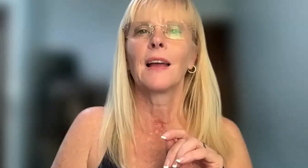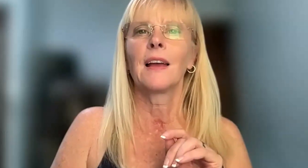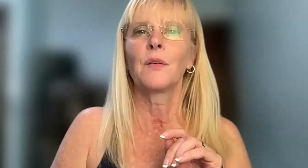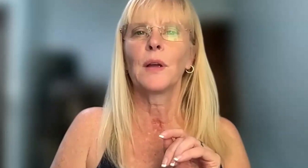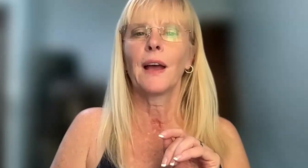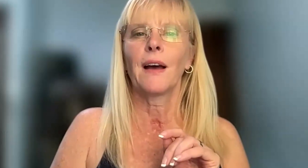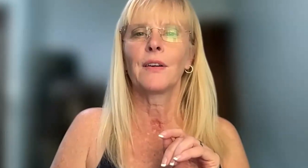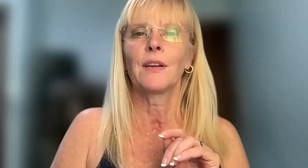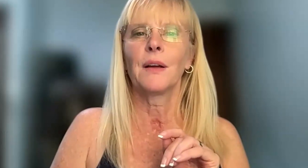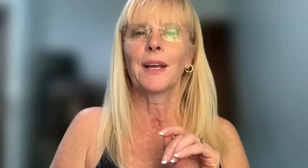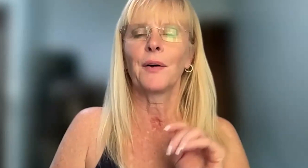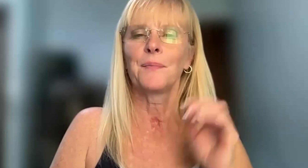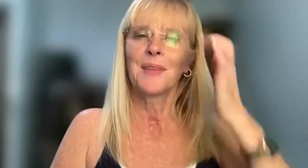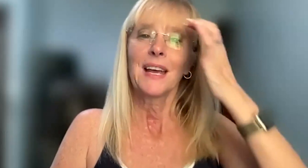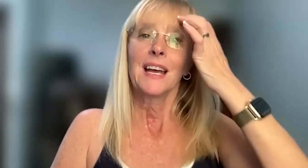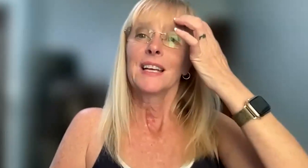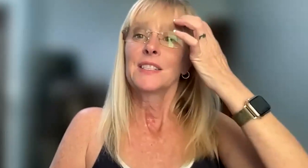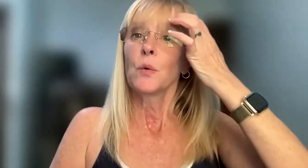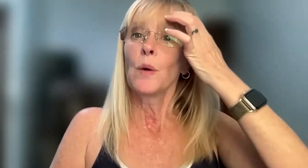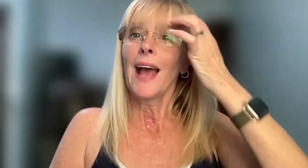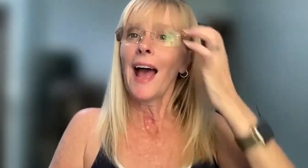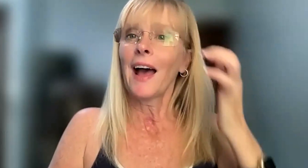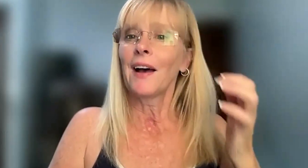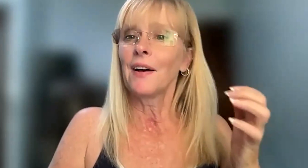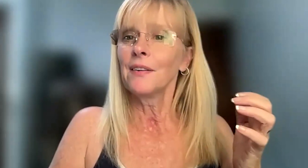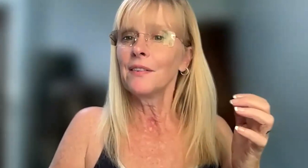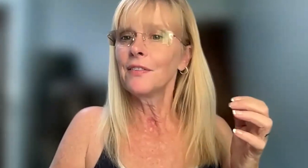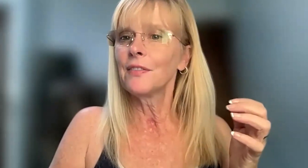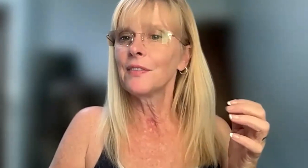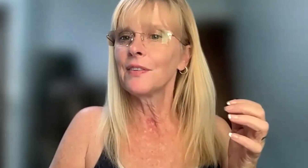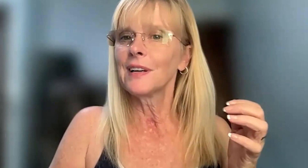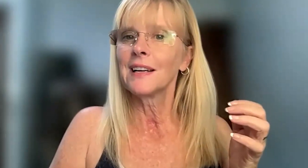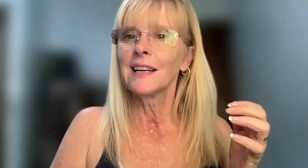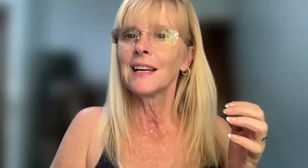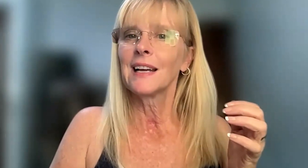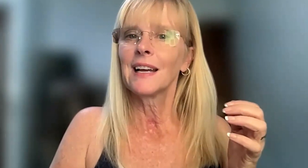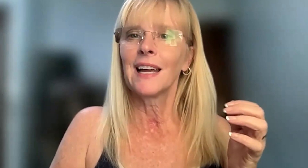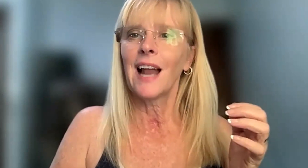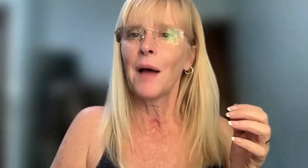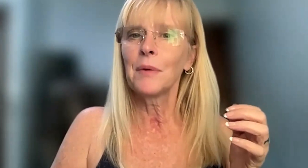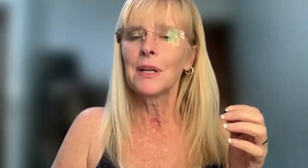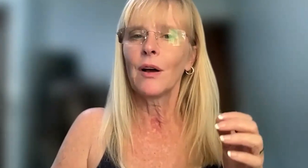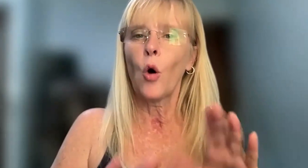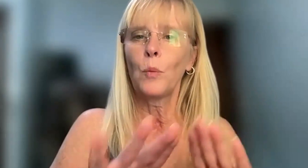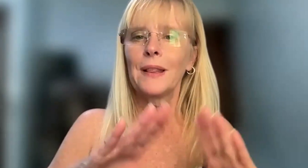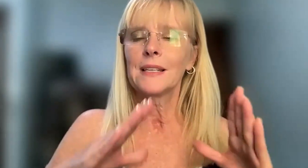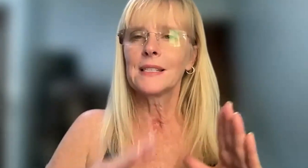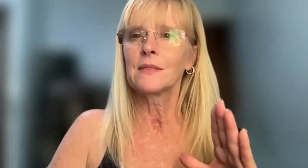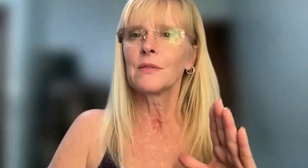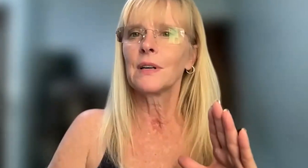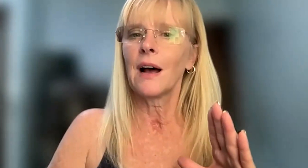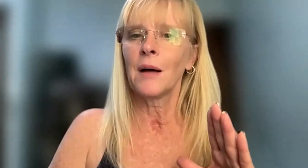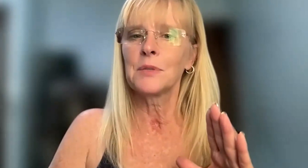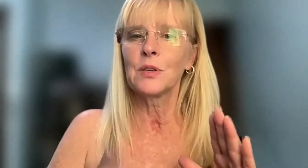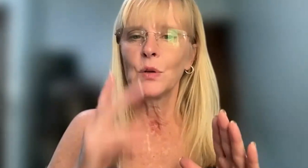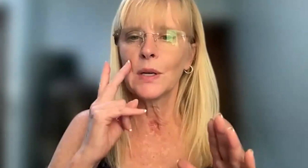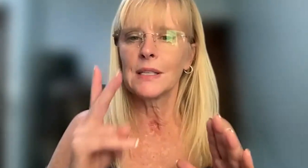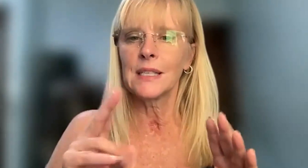And we have it. There we go. So we have, and I'm going to open this up so you can see